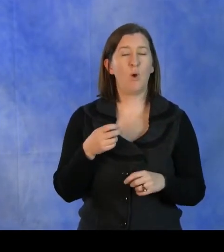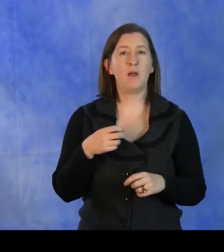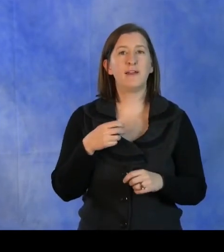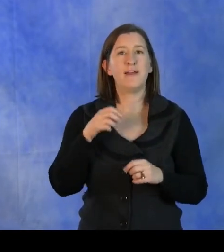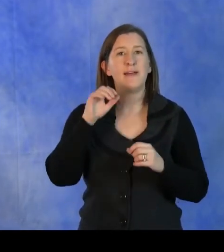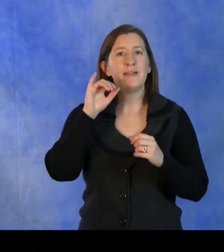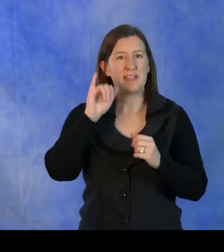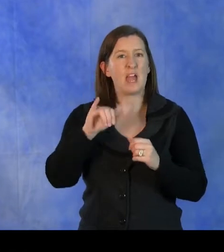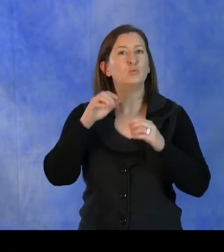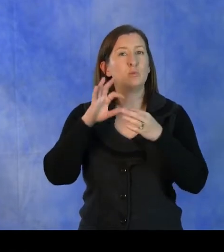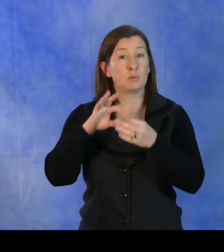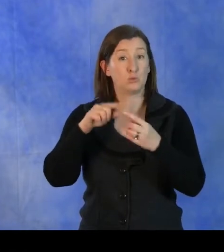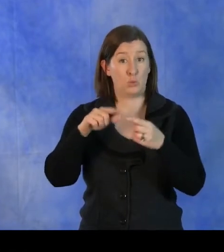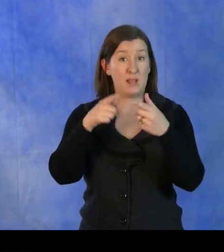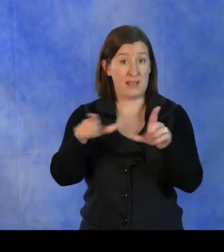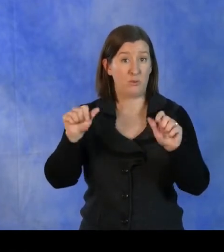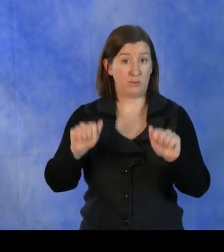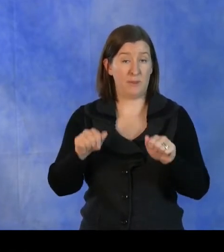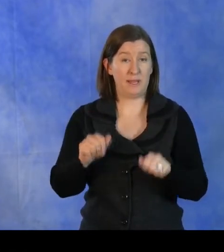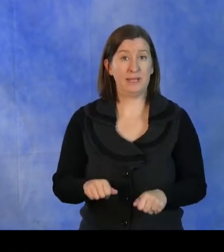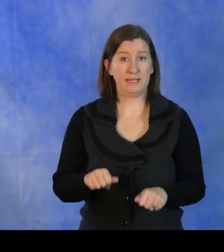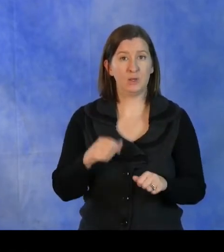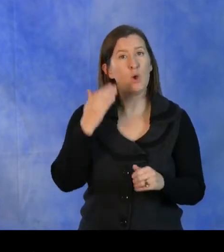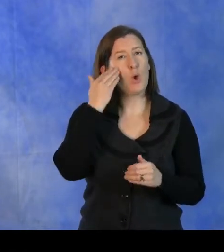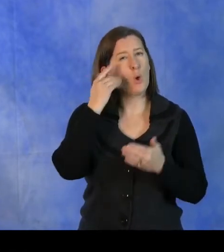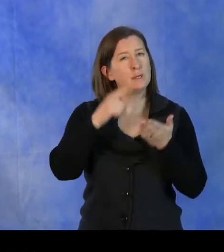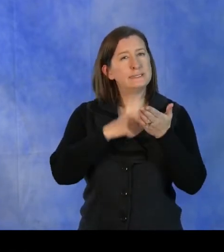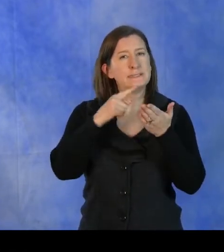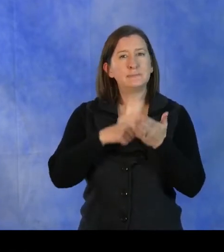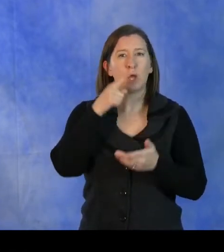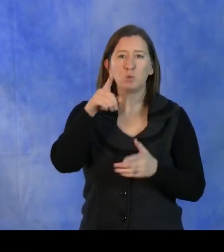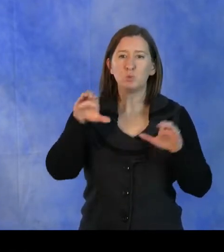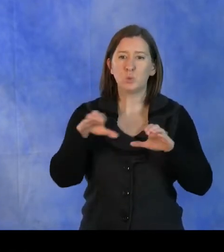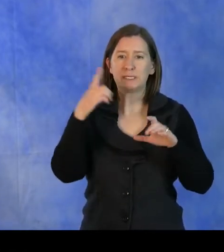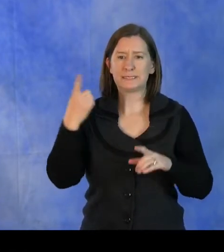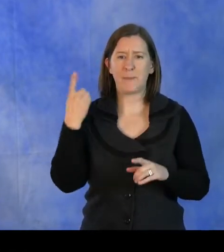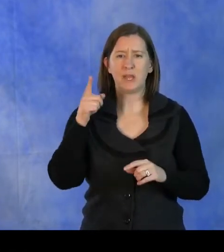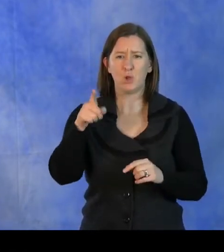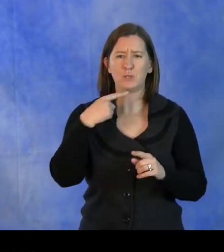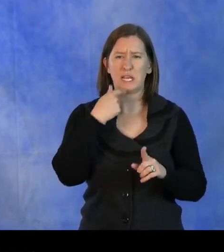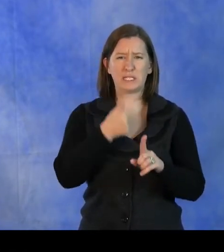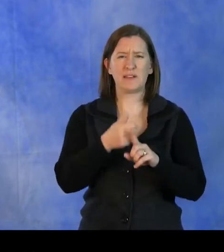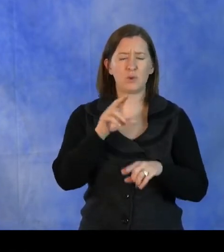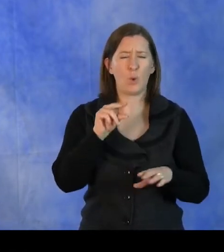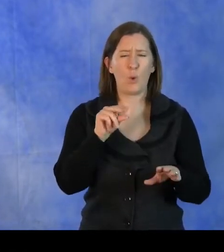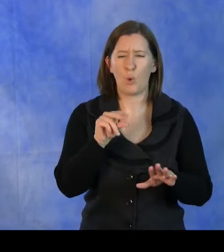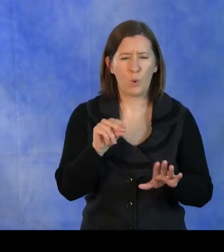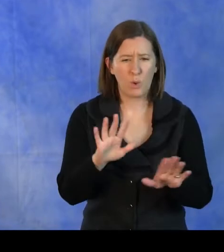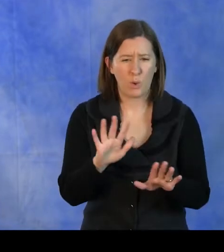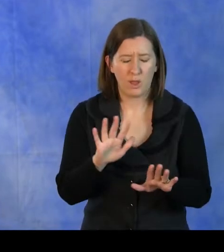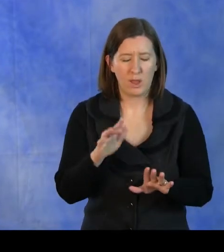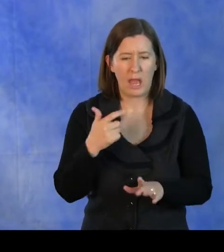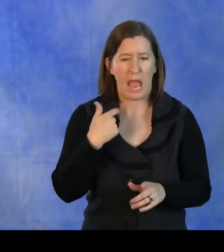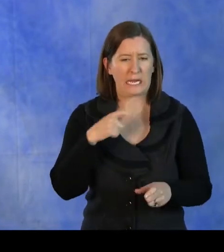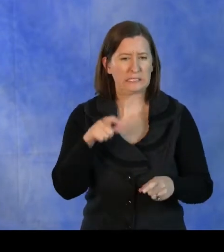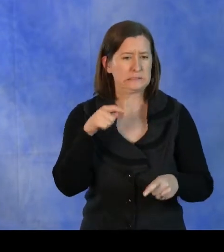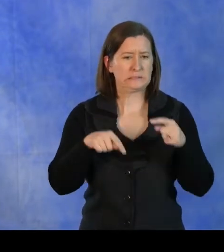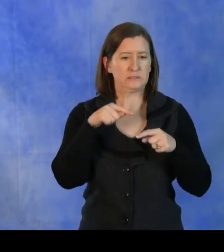Also self-talk, and that relates to language ability as well. So if